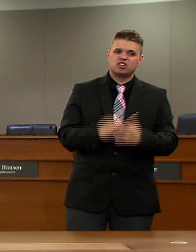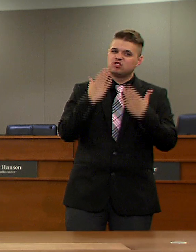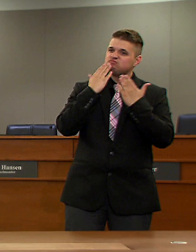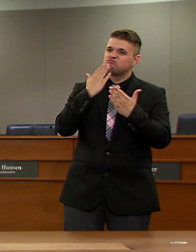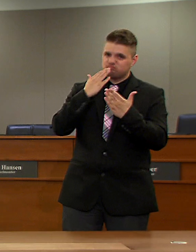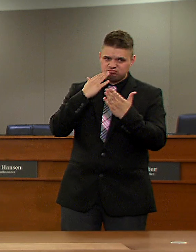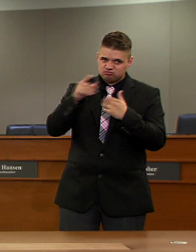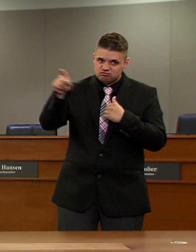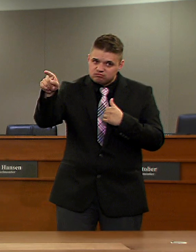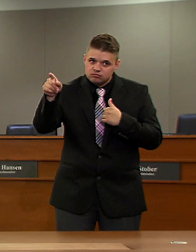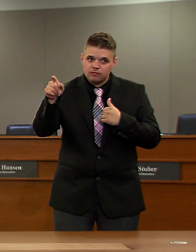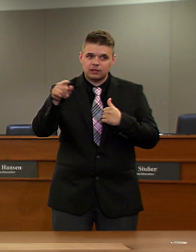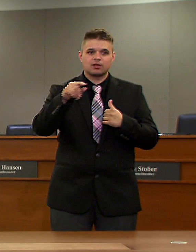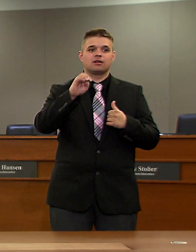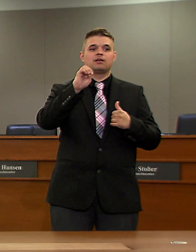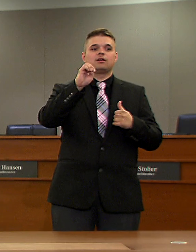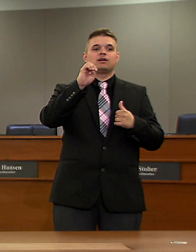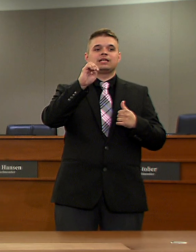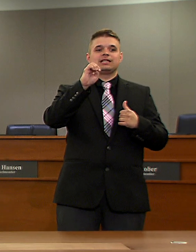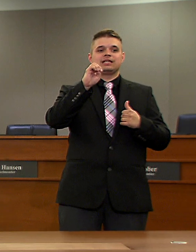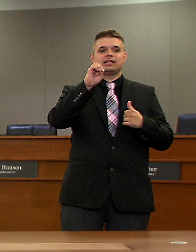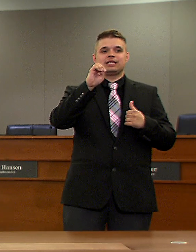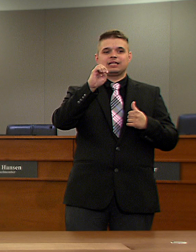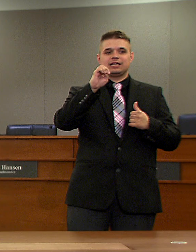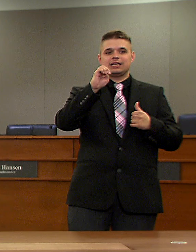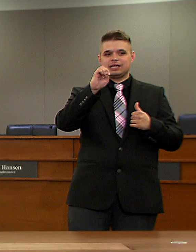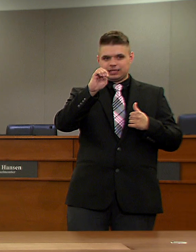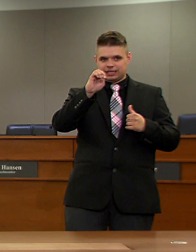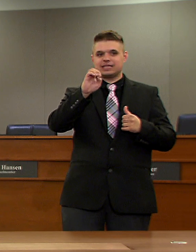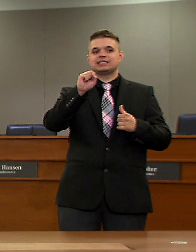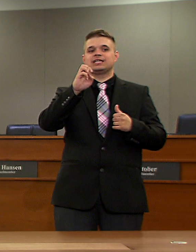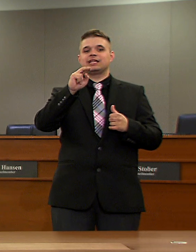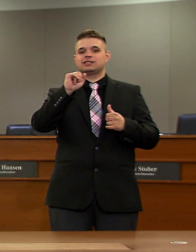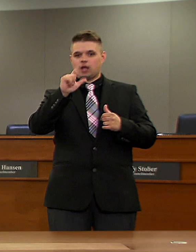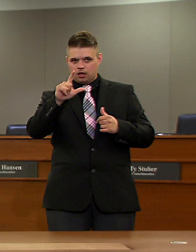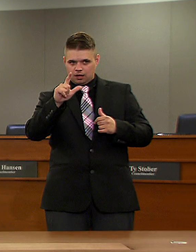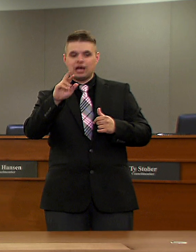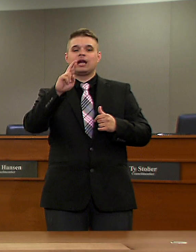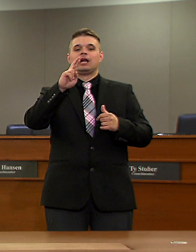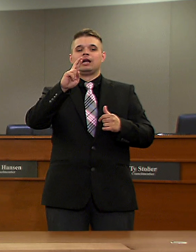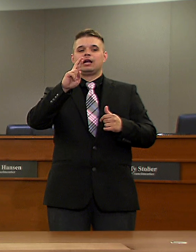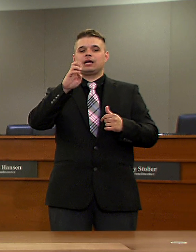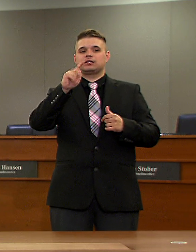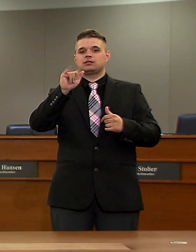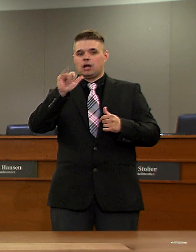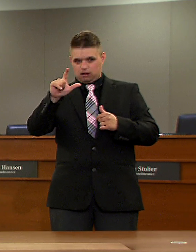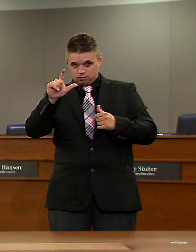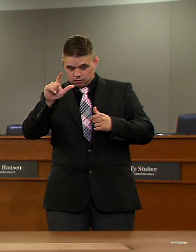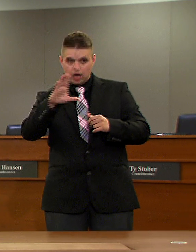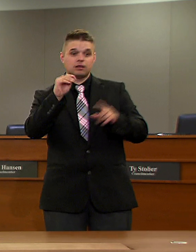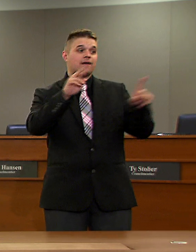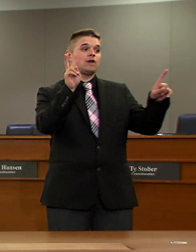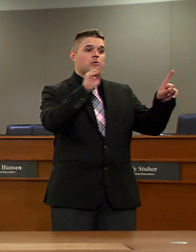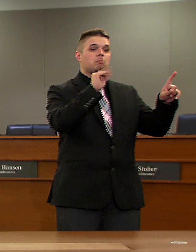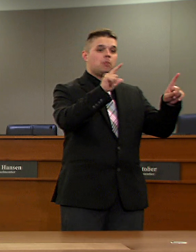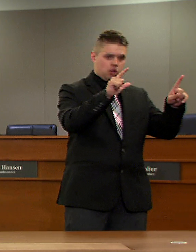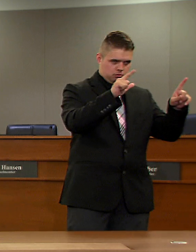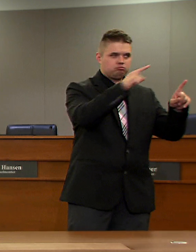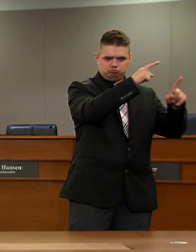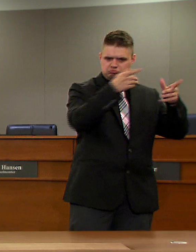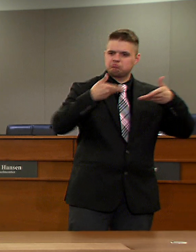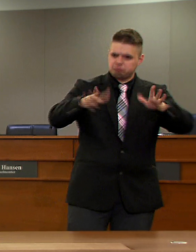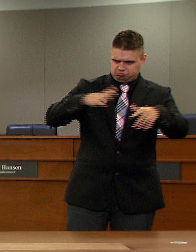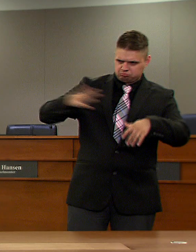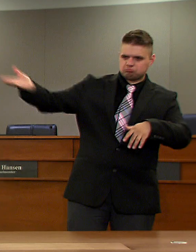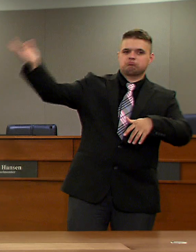and Vancouver Mall for making this program possible. Space is still available, and registration is open on